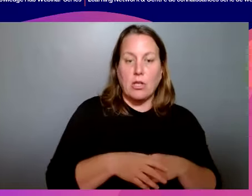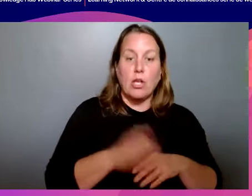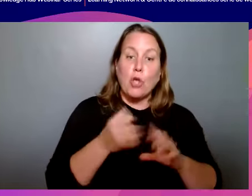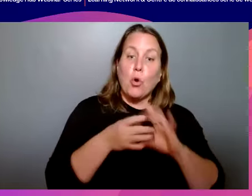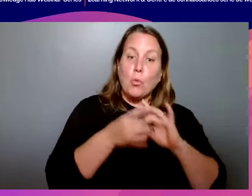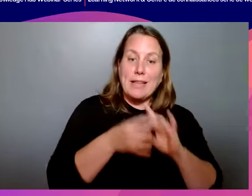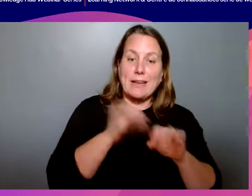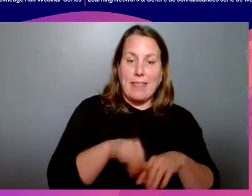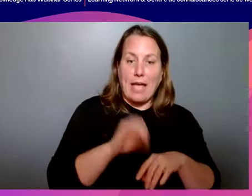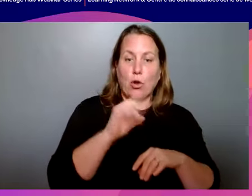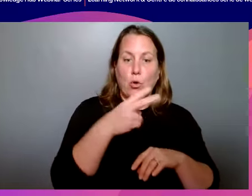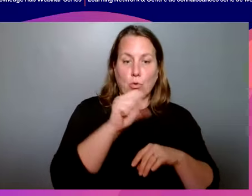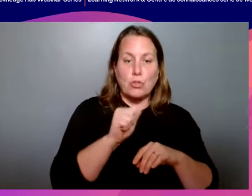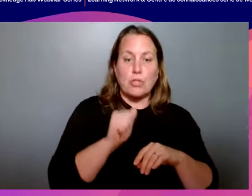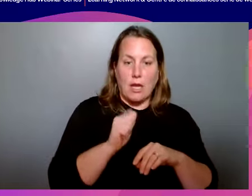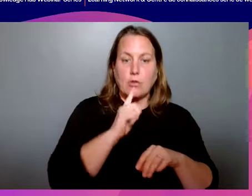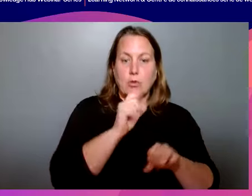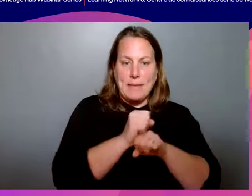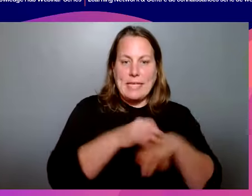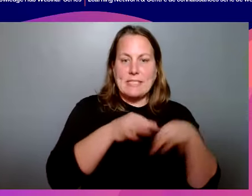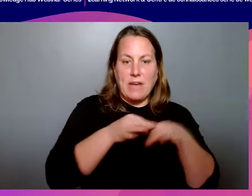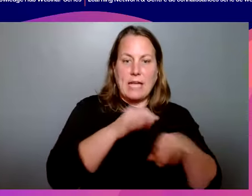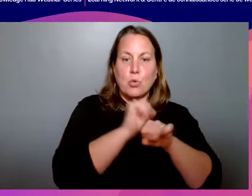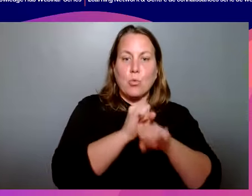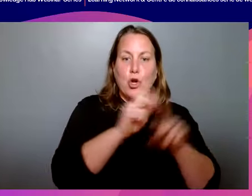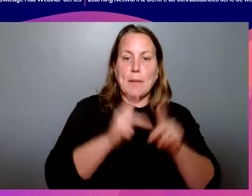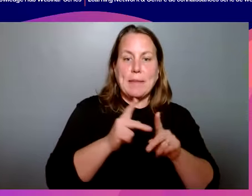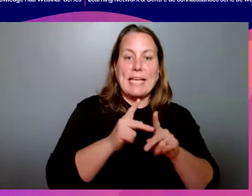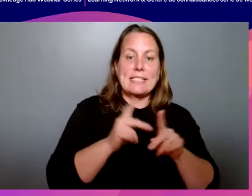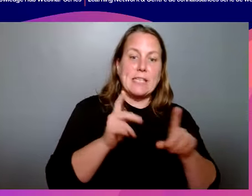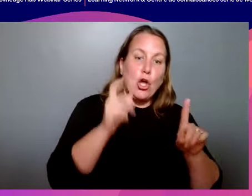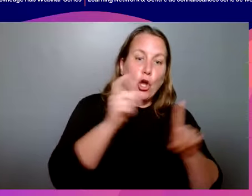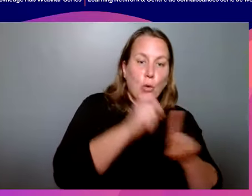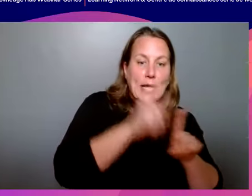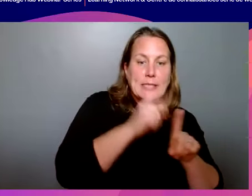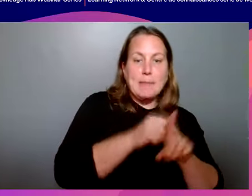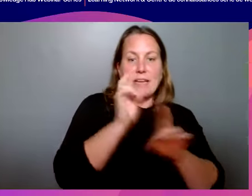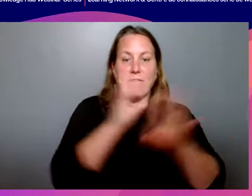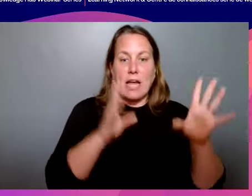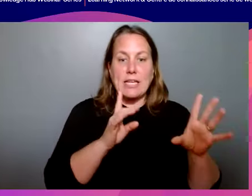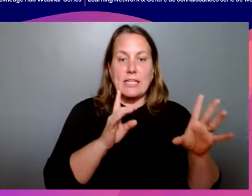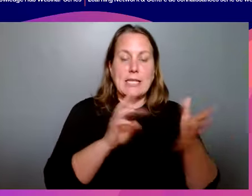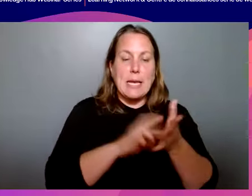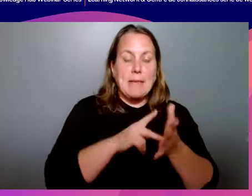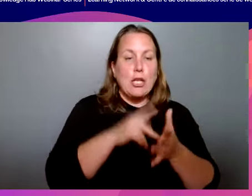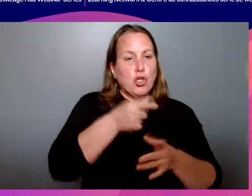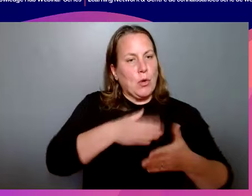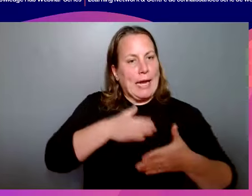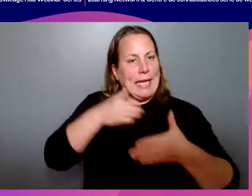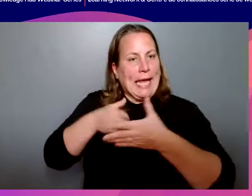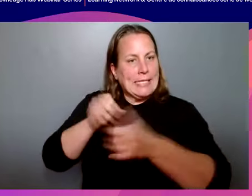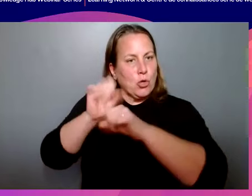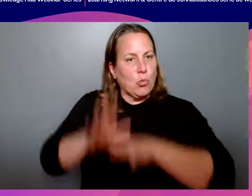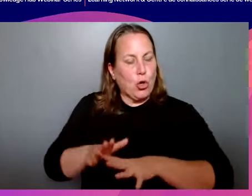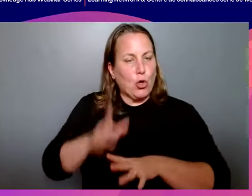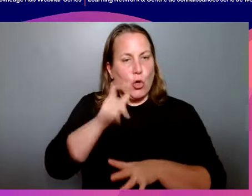violence is engaging in a course of vexatious comment or conduct against a worker that is known